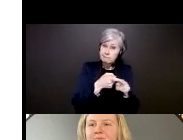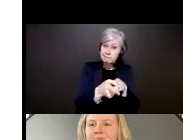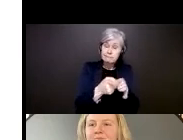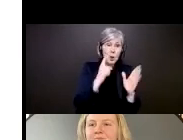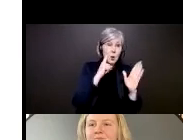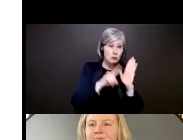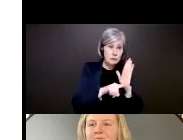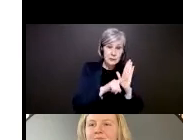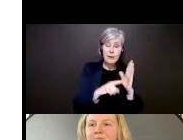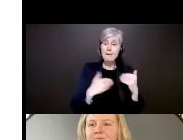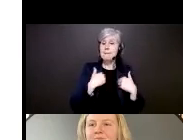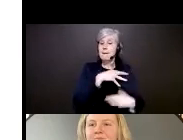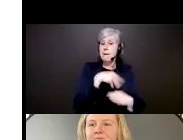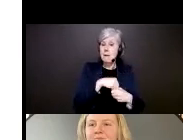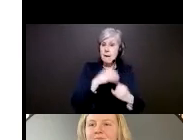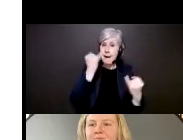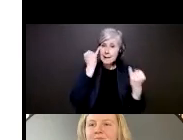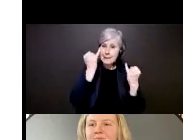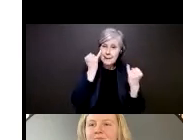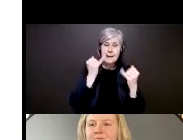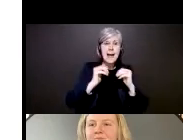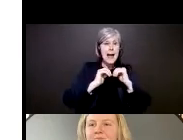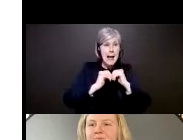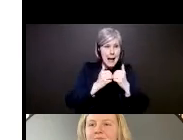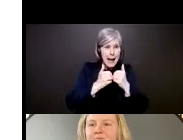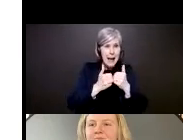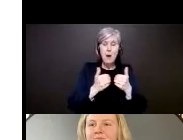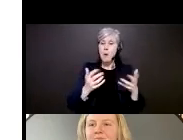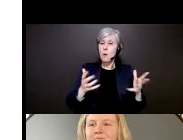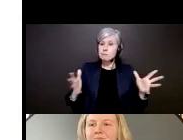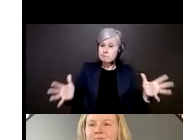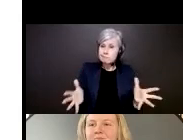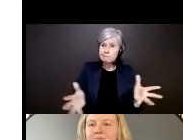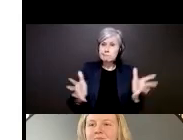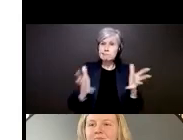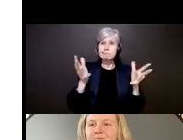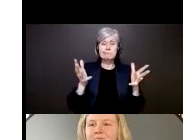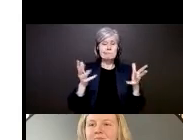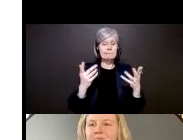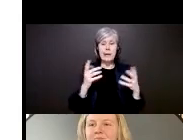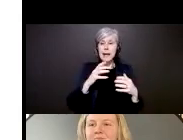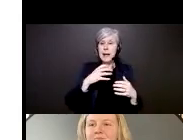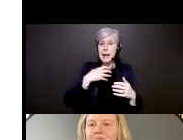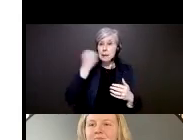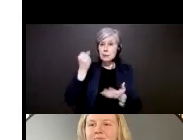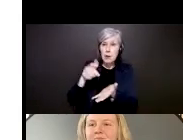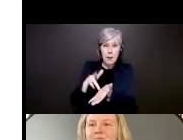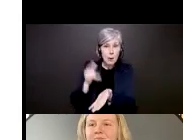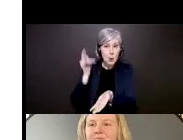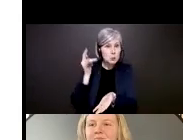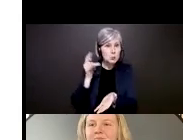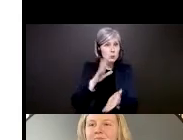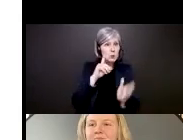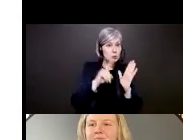pathways about how to align elder abuse research in Canada, that recognizes different kinds of expertise, that